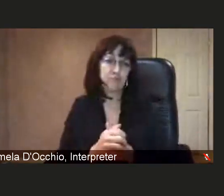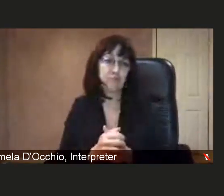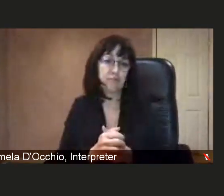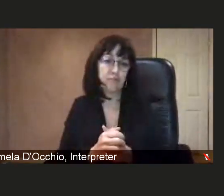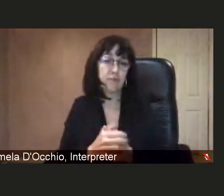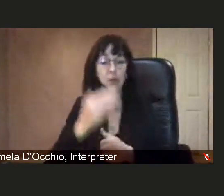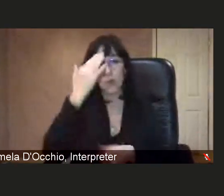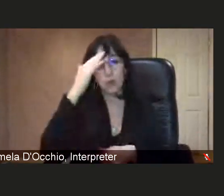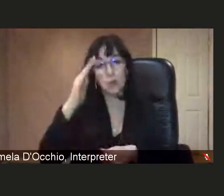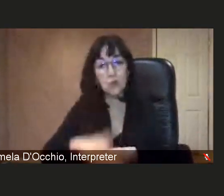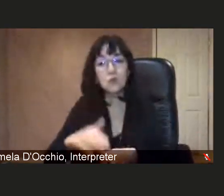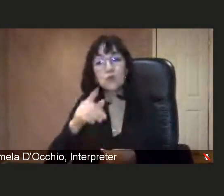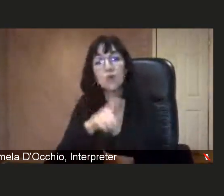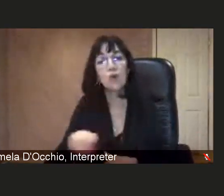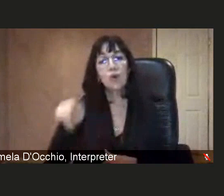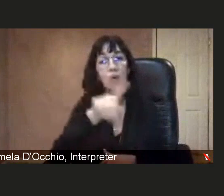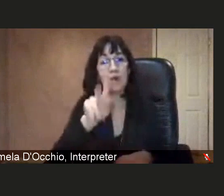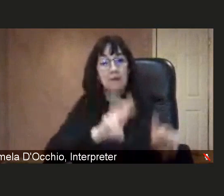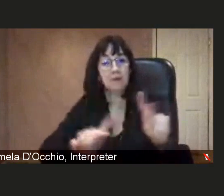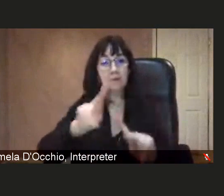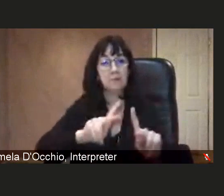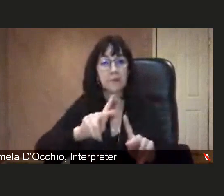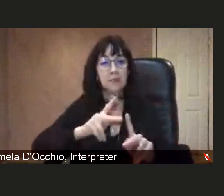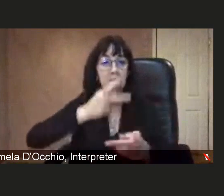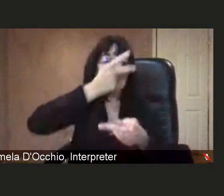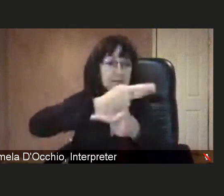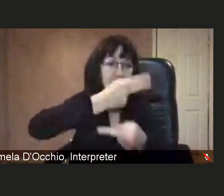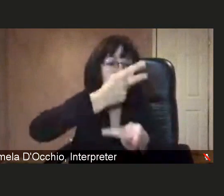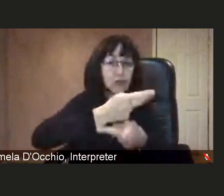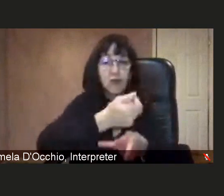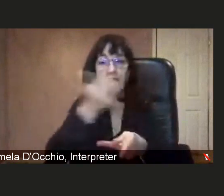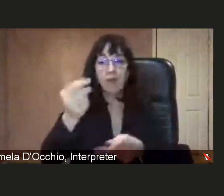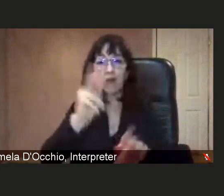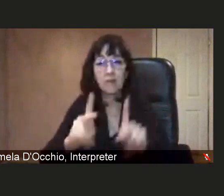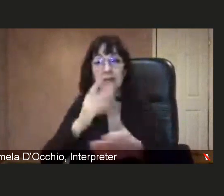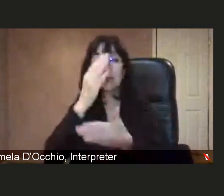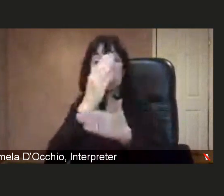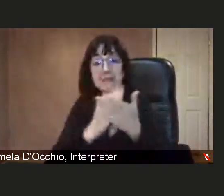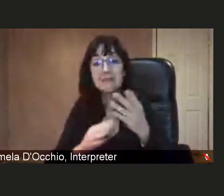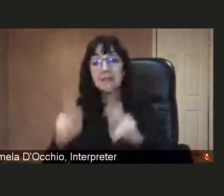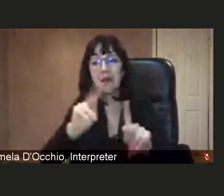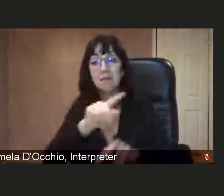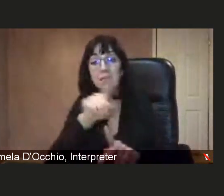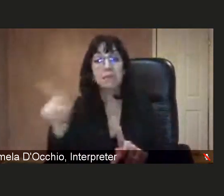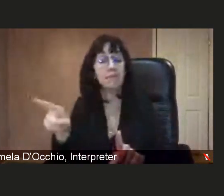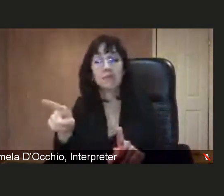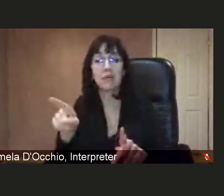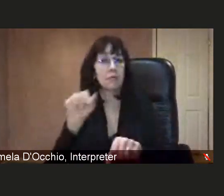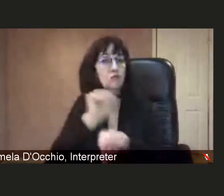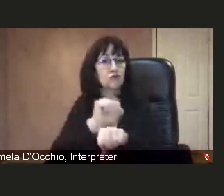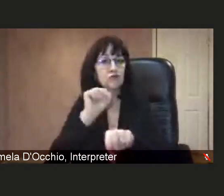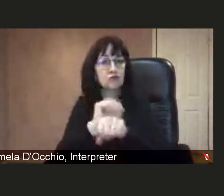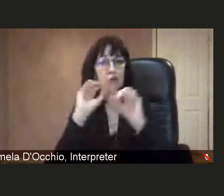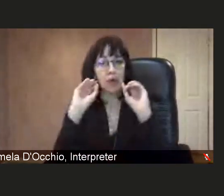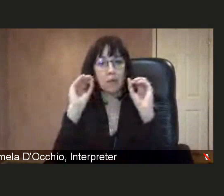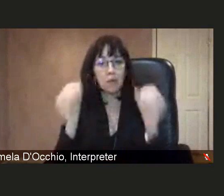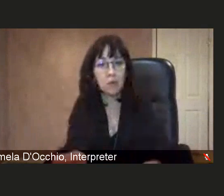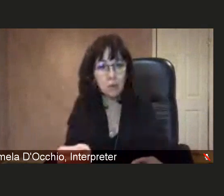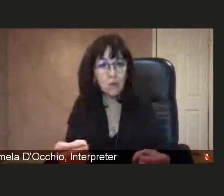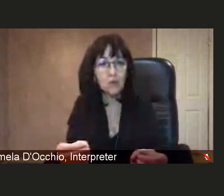or other family members who have lost their jobs as a result of the business changes due to the